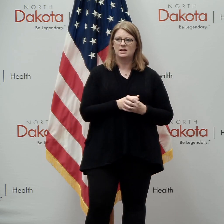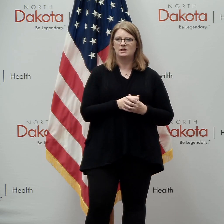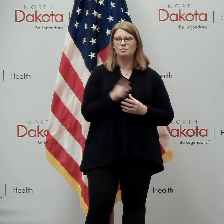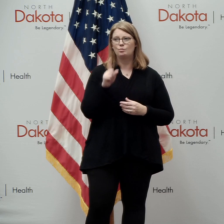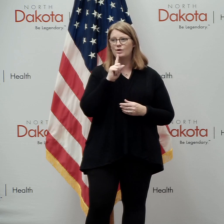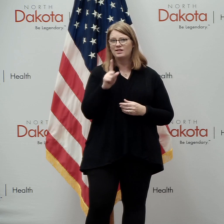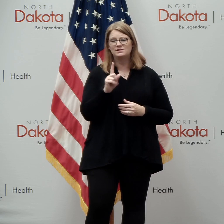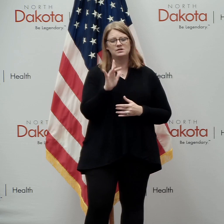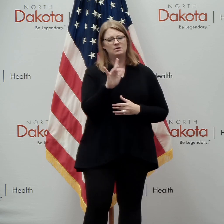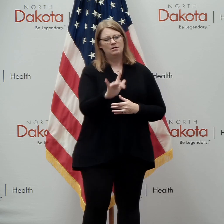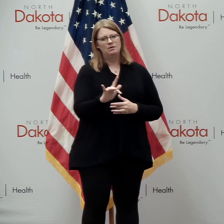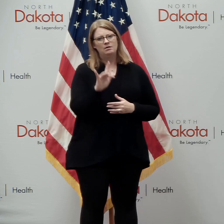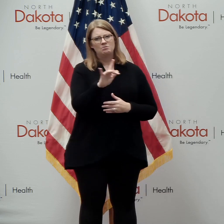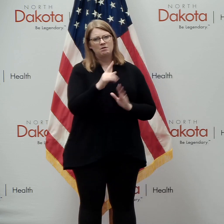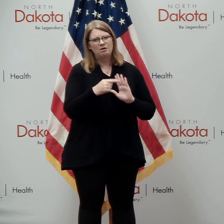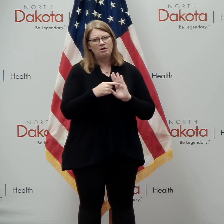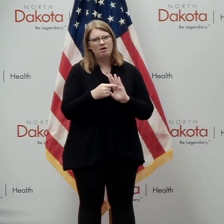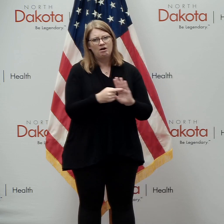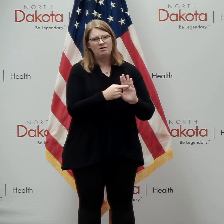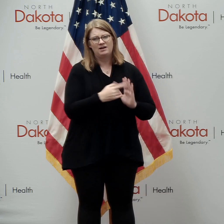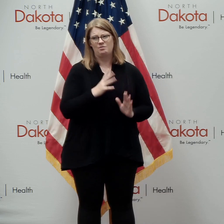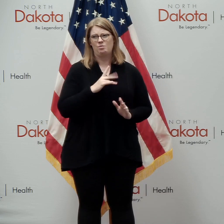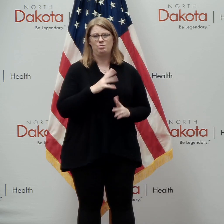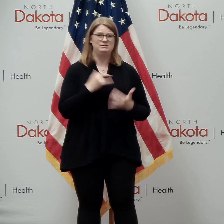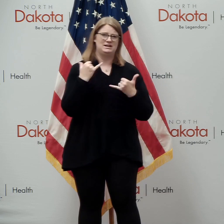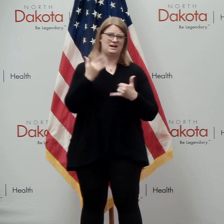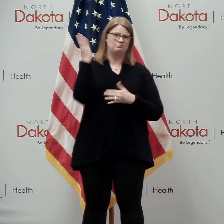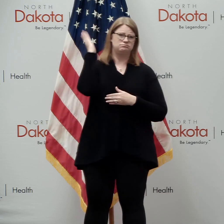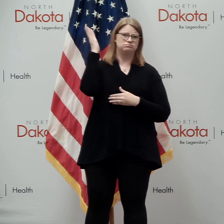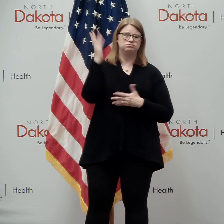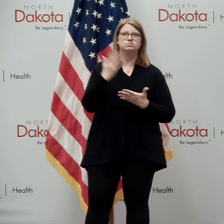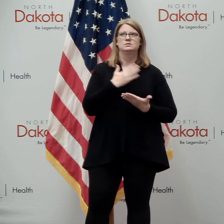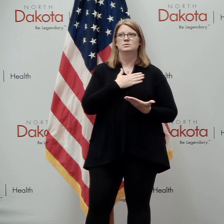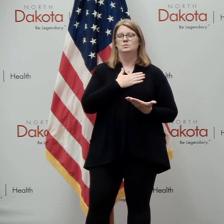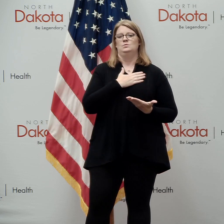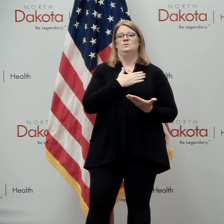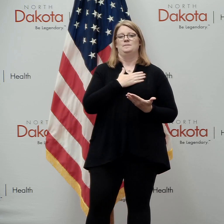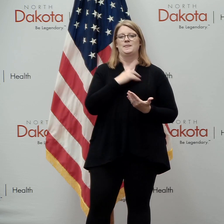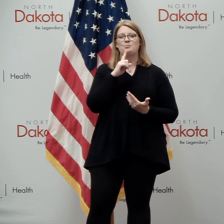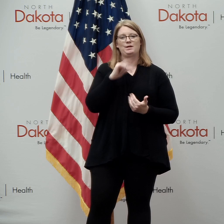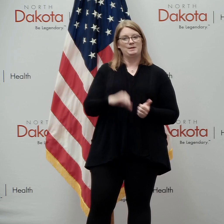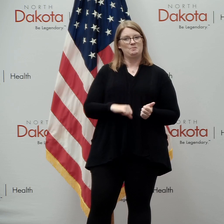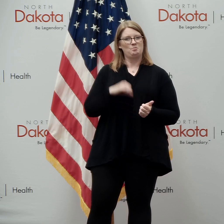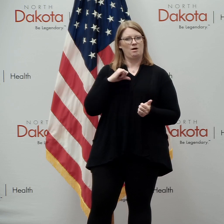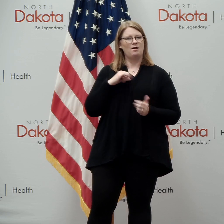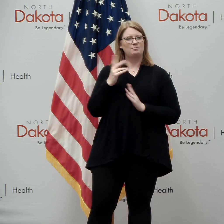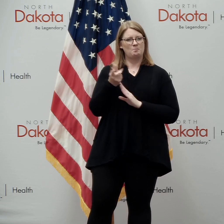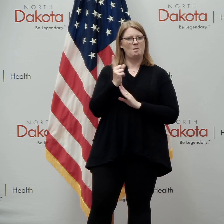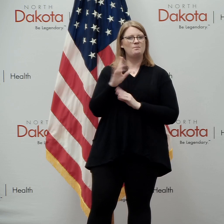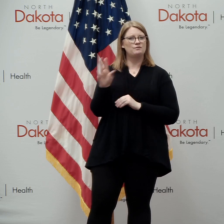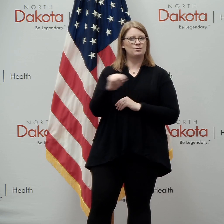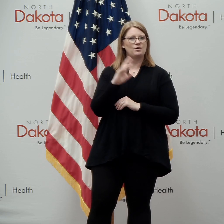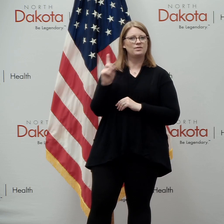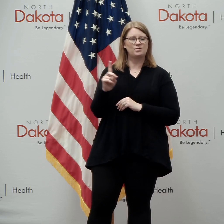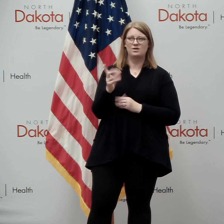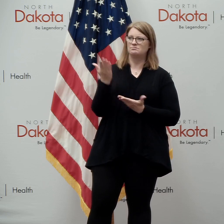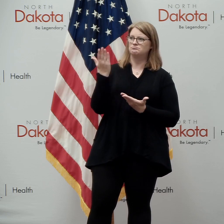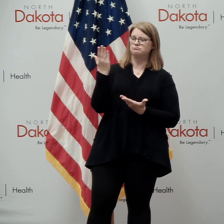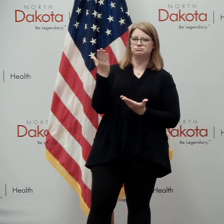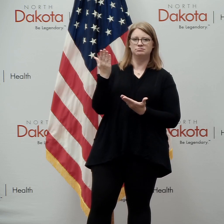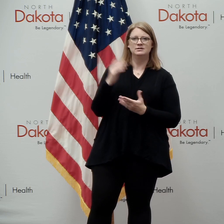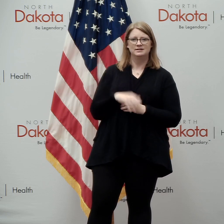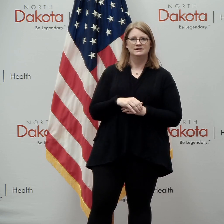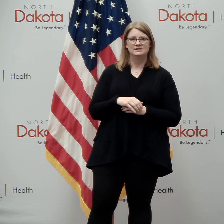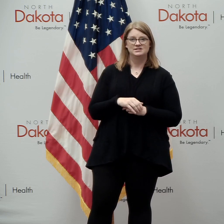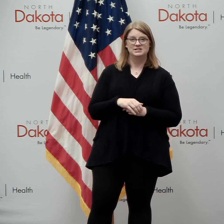empathy really was shining through today, as always. And again, a proud moment for North Dakota to have someone who at a